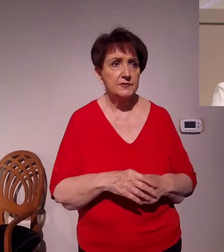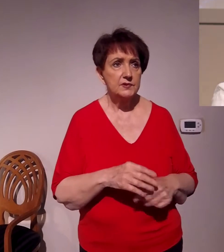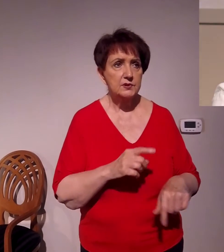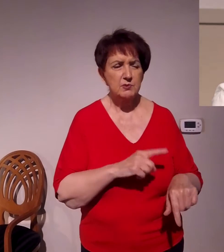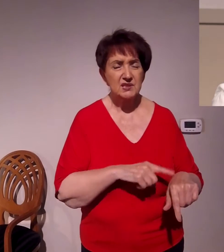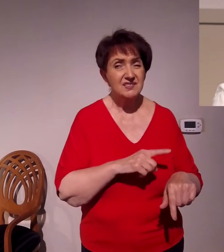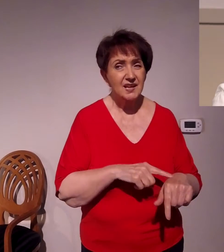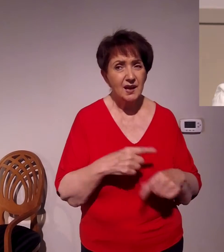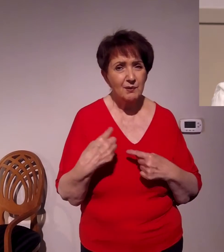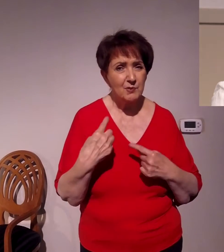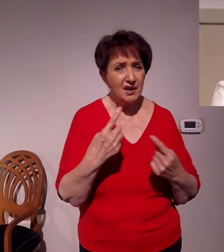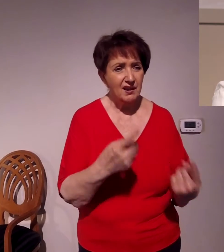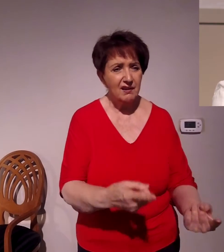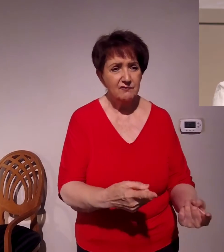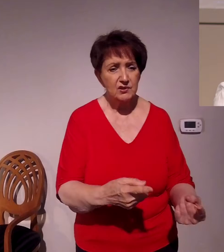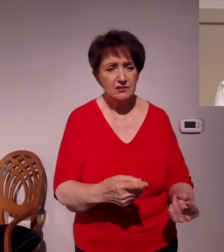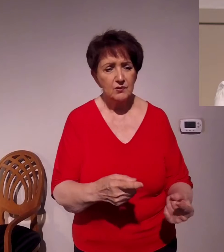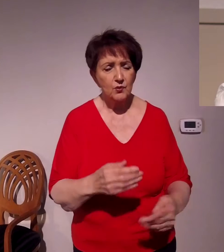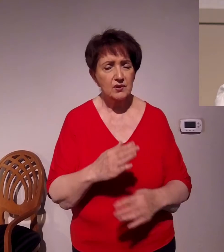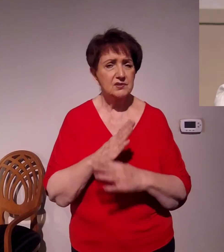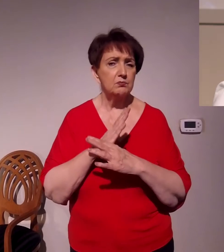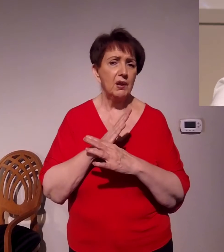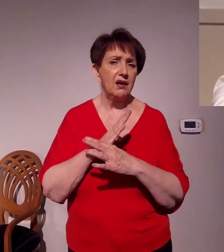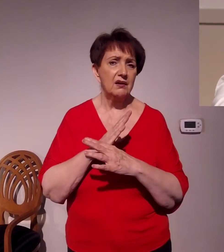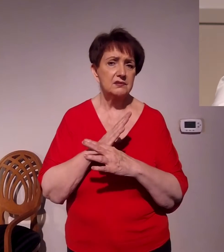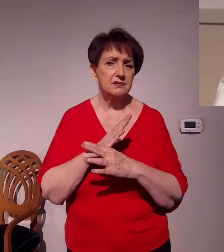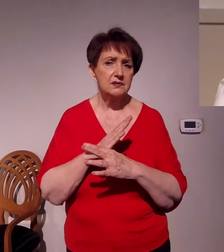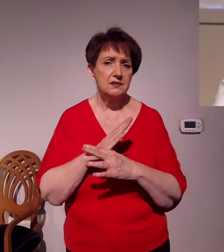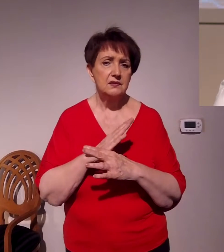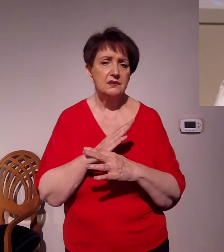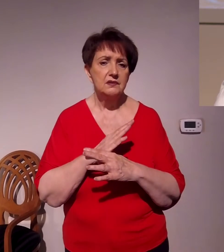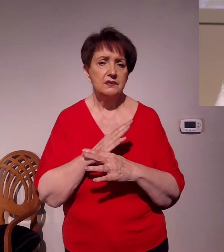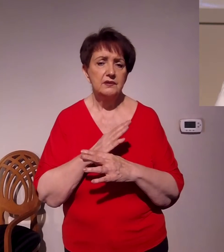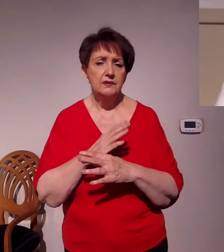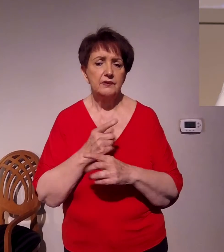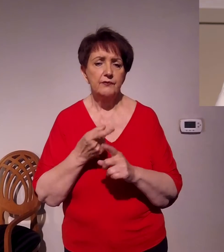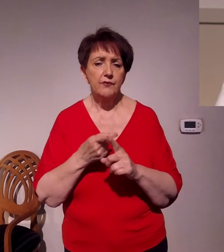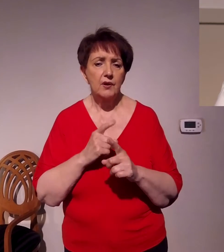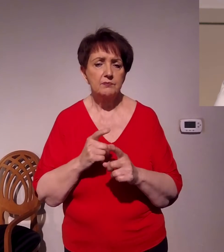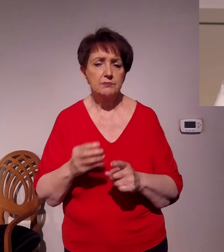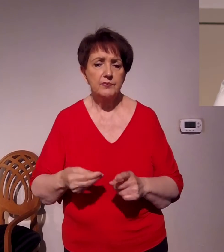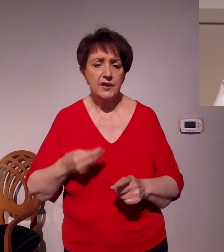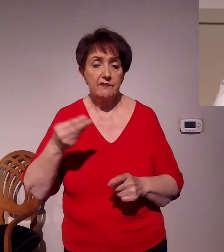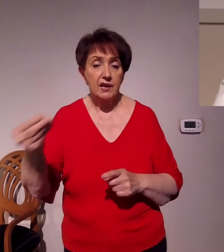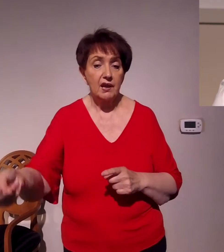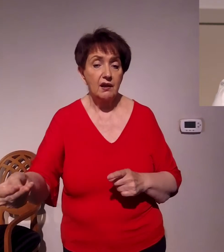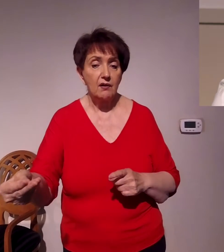where it's been restricted either on the outflow